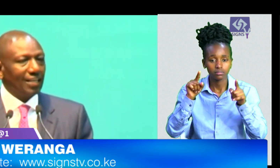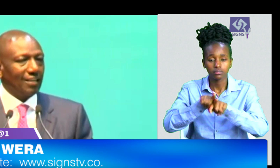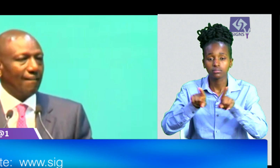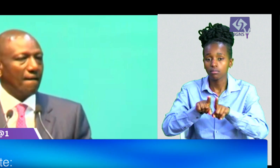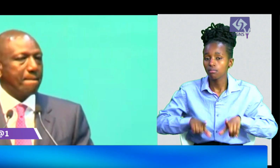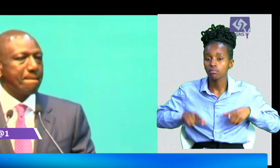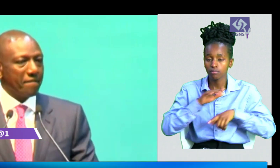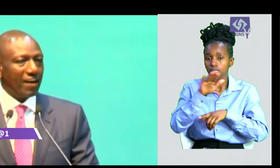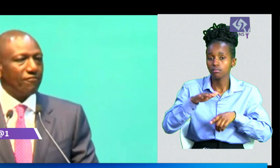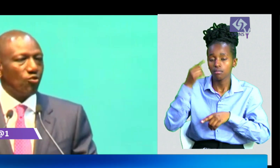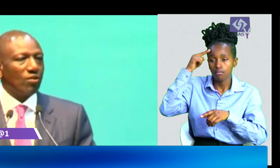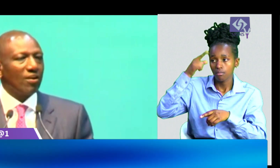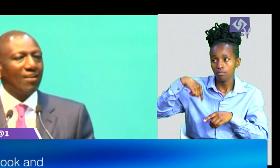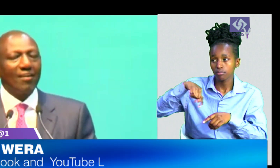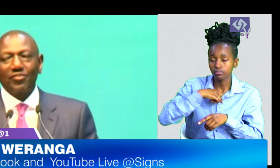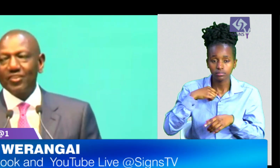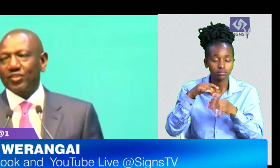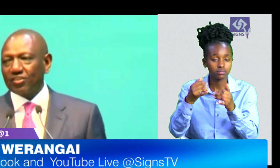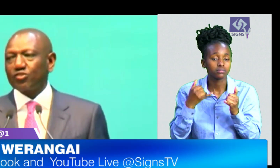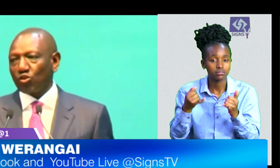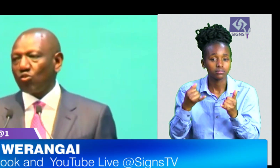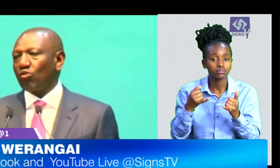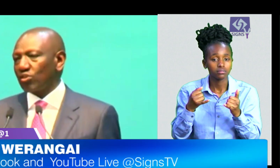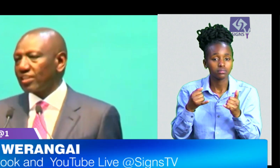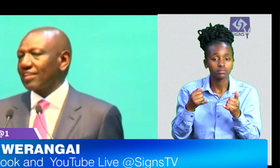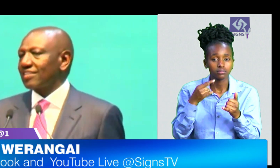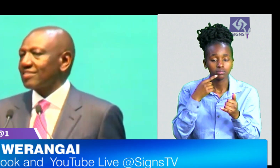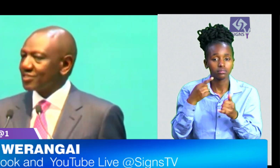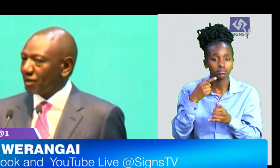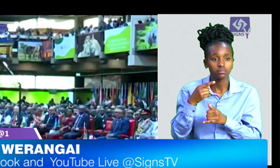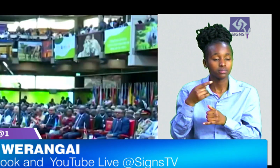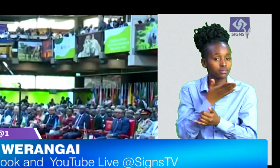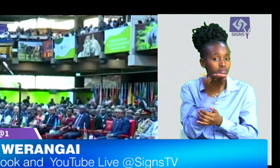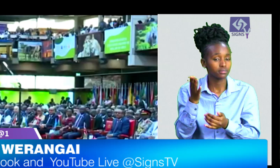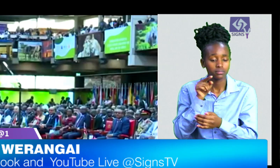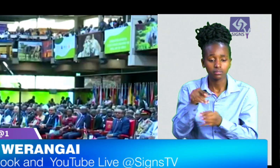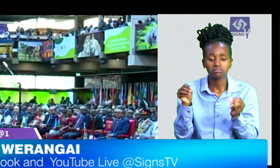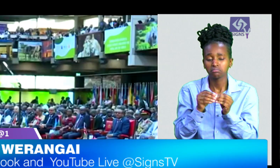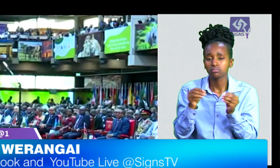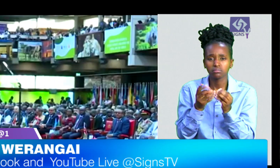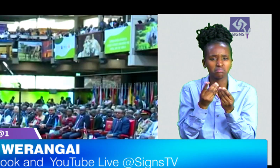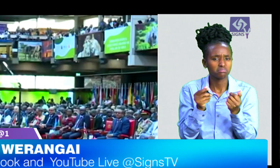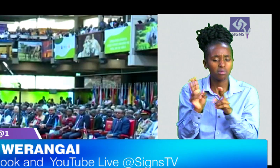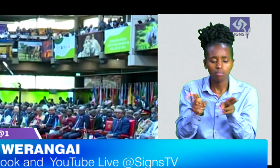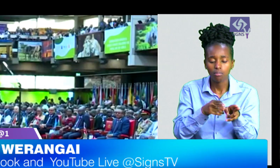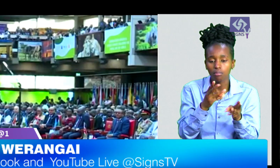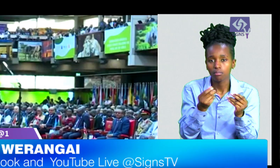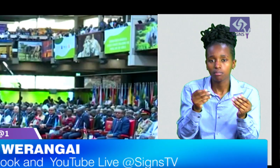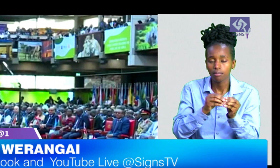Clearly, therefore, this is no ordinary summit. We are not here